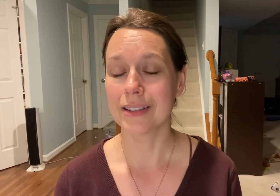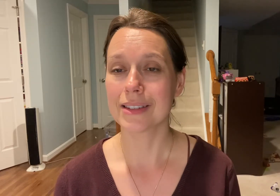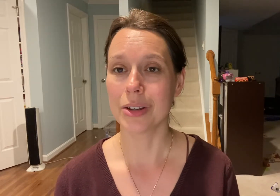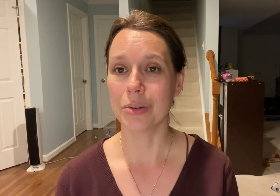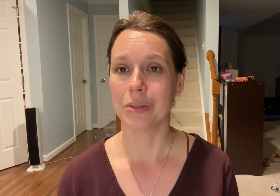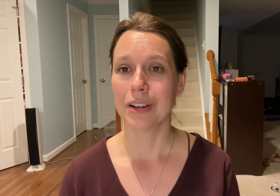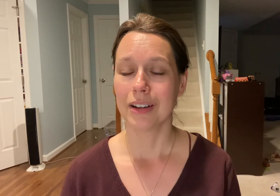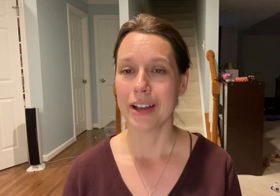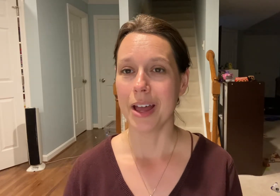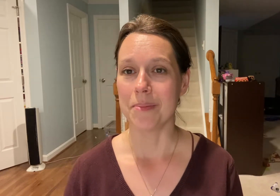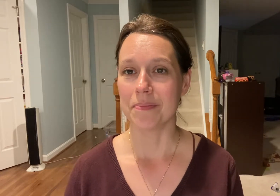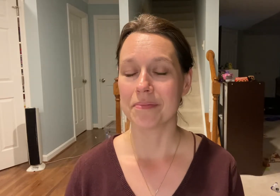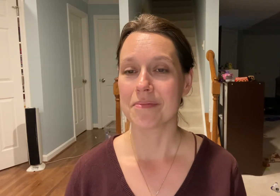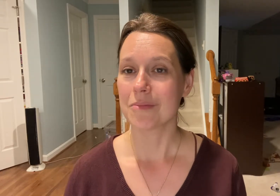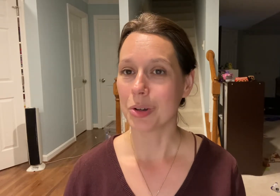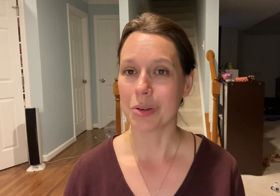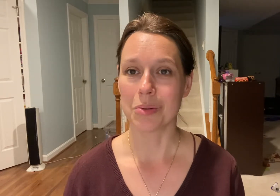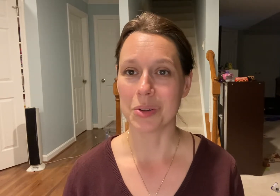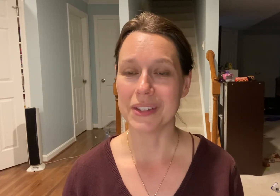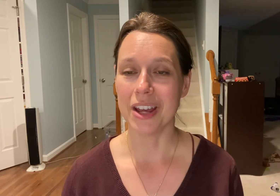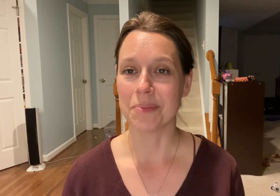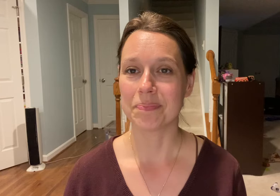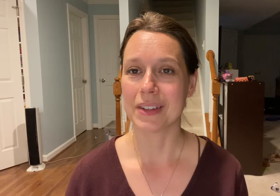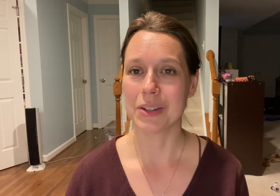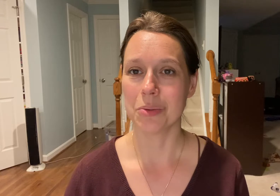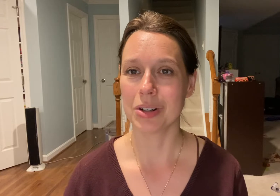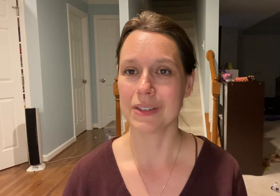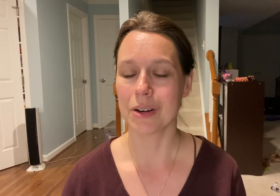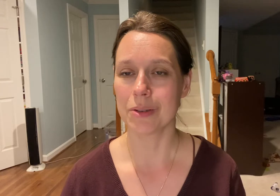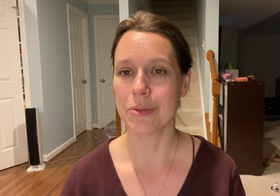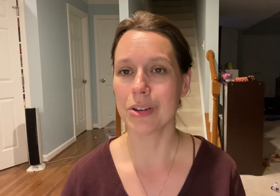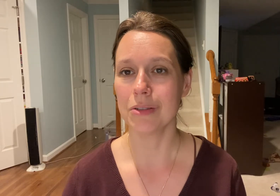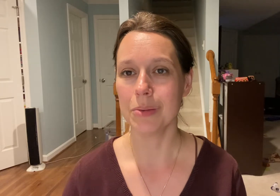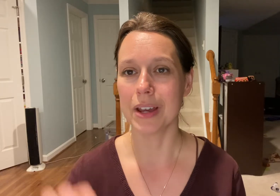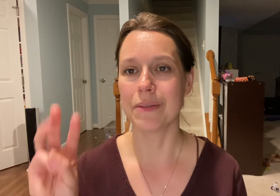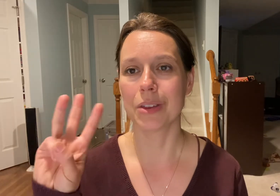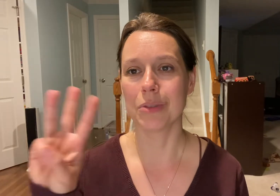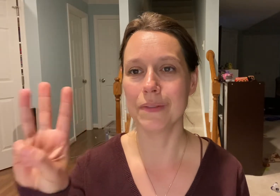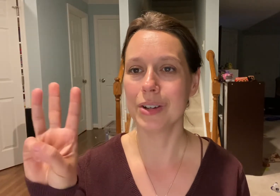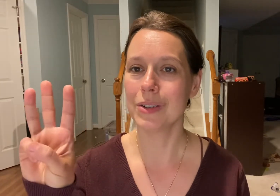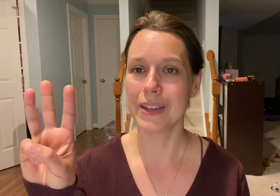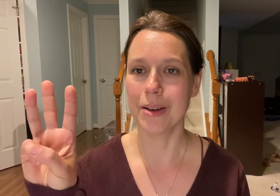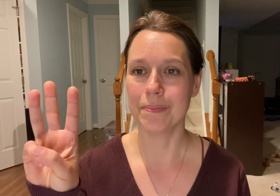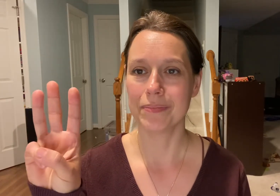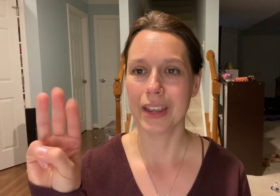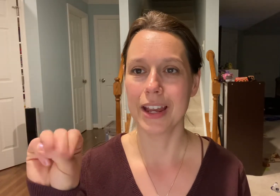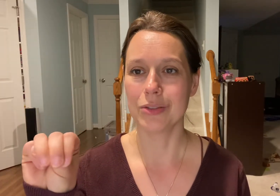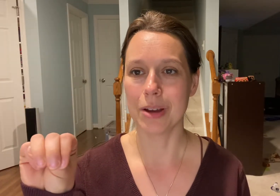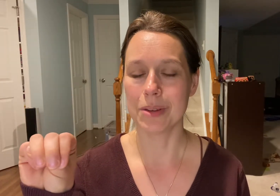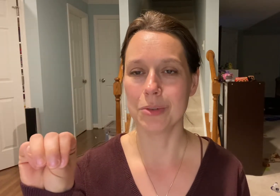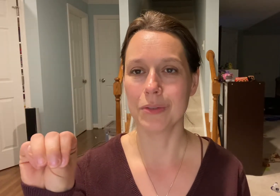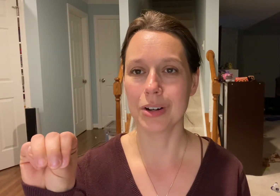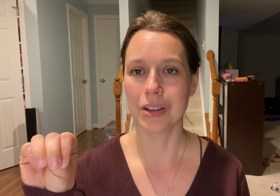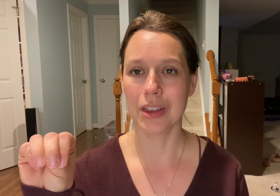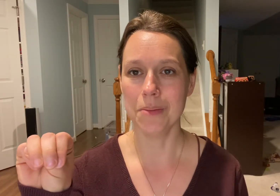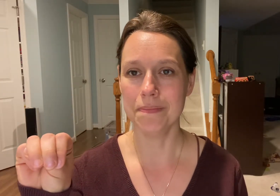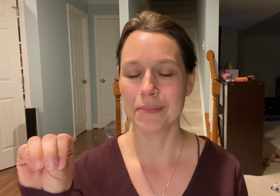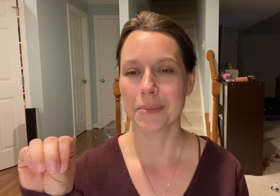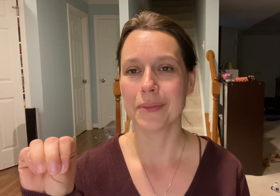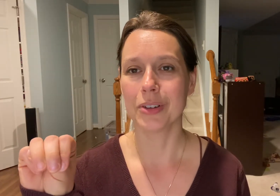So we'll go through those now. So we're going to start with Mercury. We have three fingers up and drop them over our thumb. For